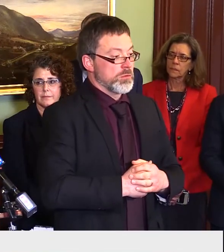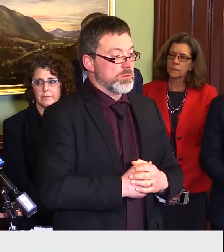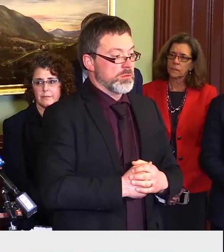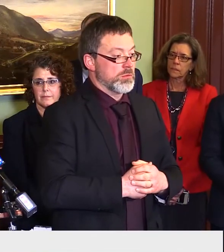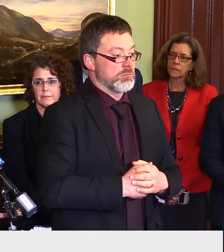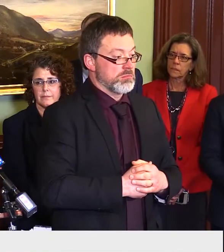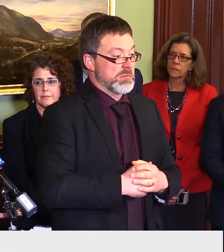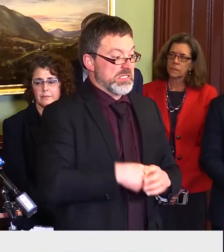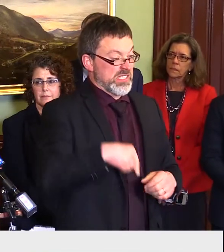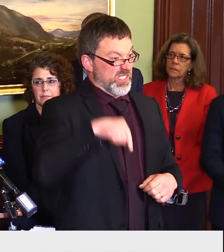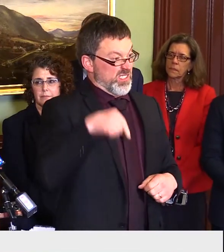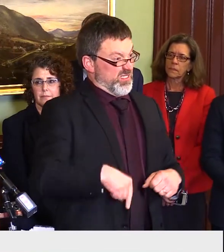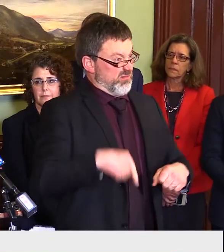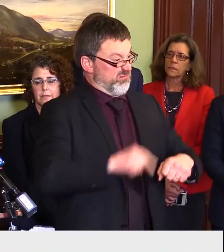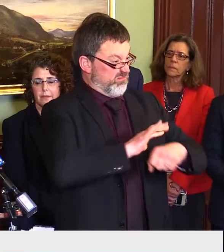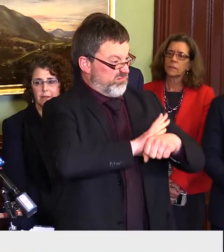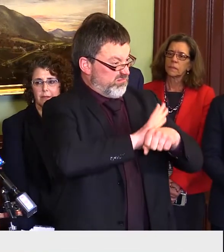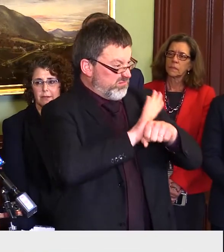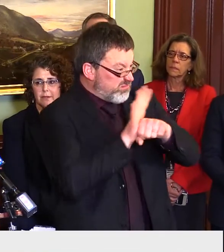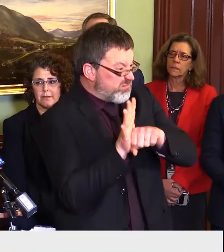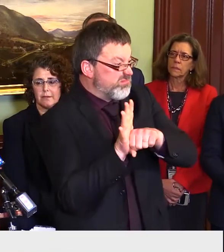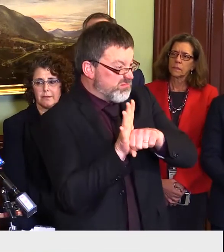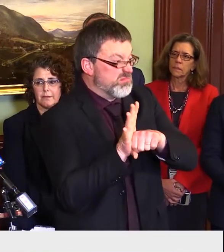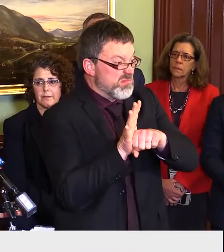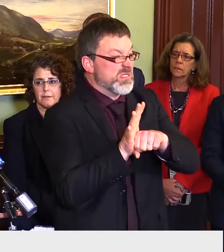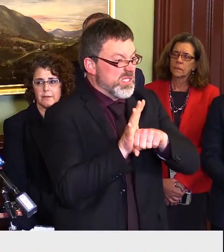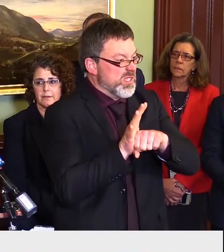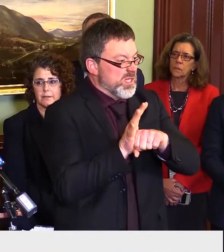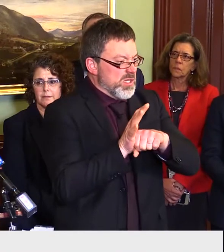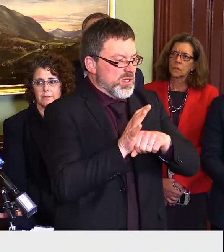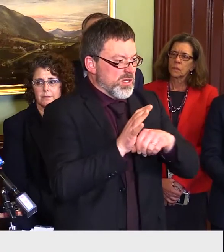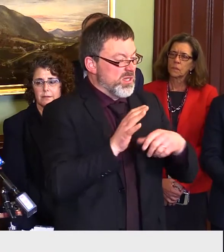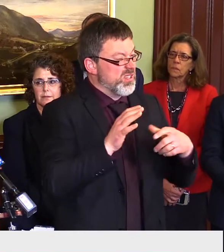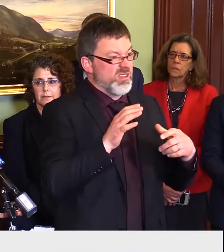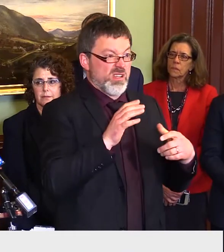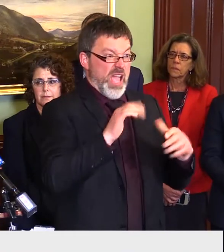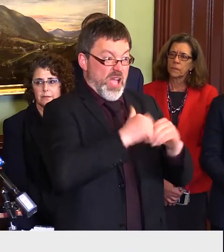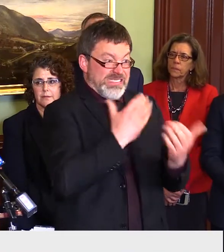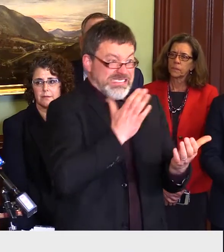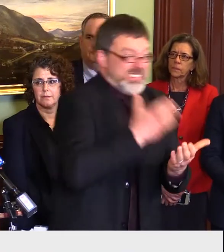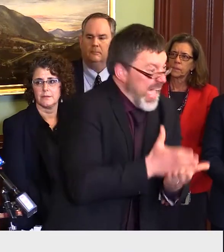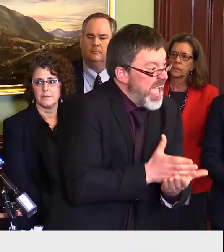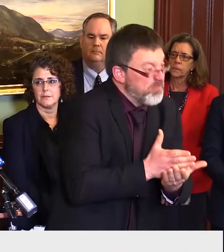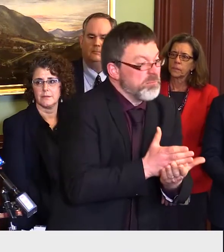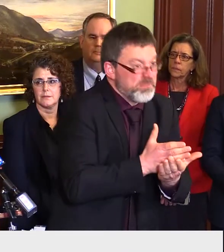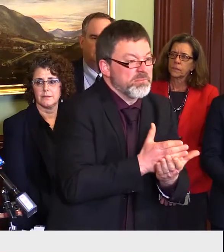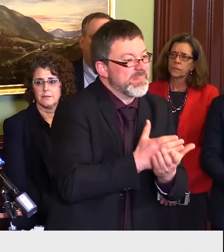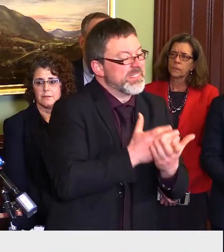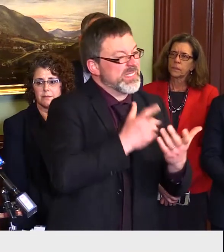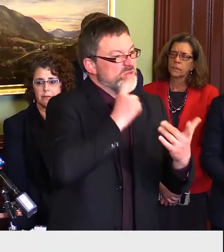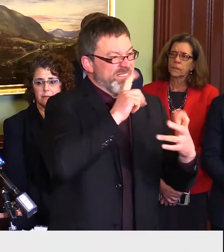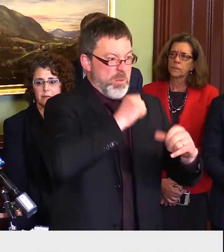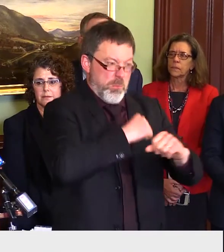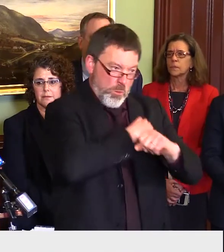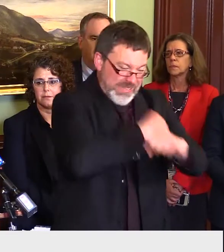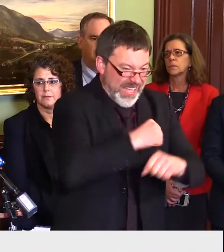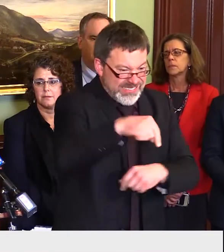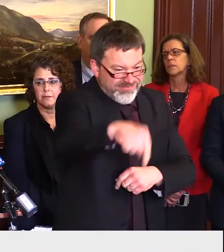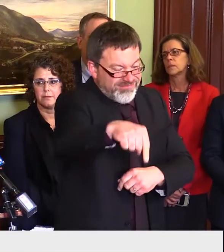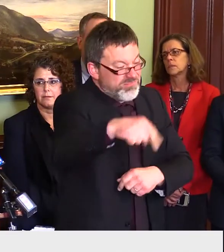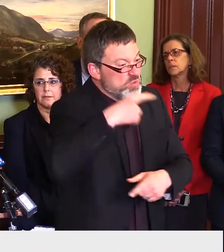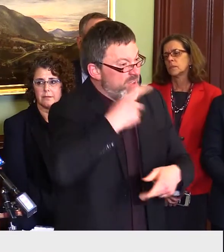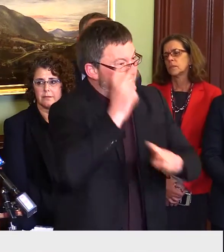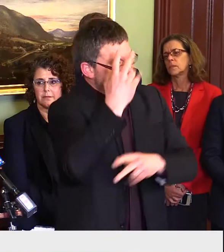very sick and elderly from its effects. As I've outlined, this is going to require some